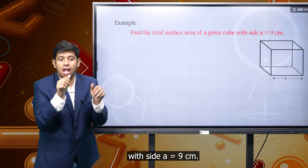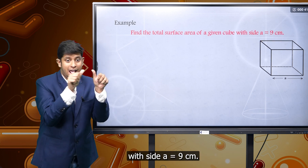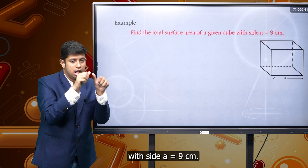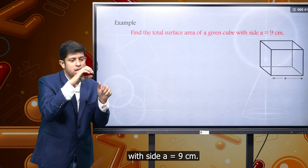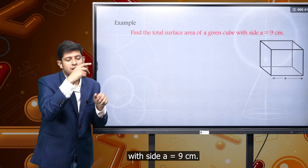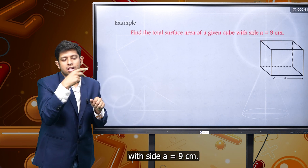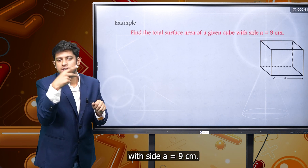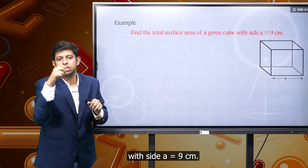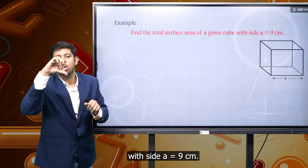cm.